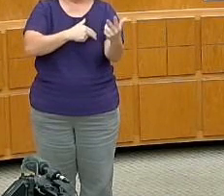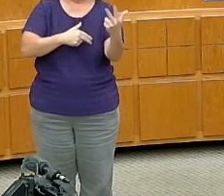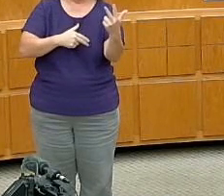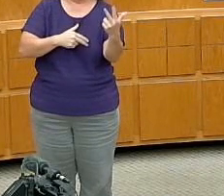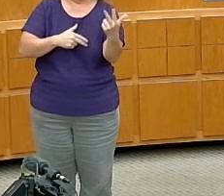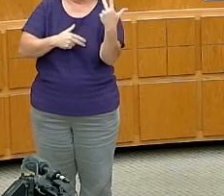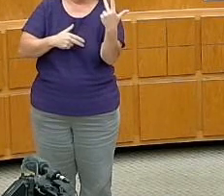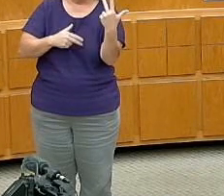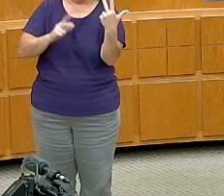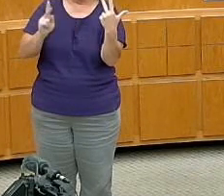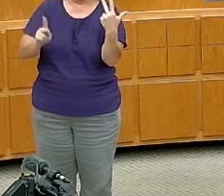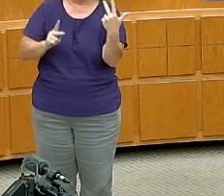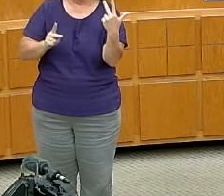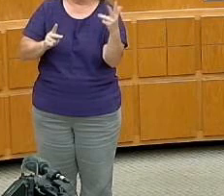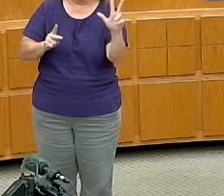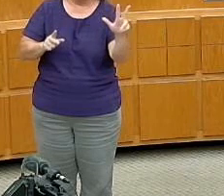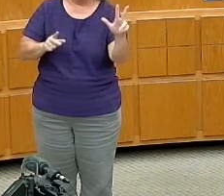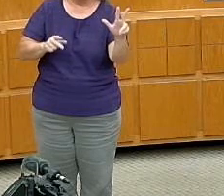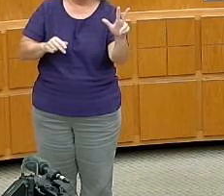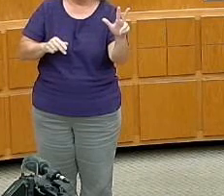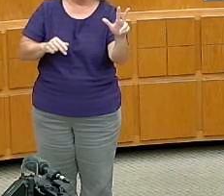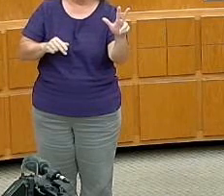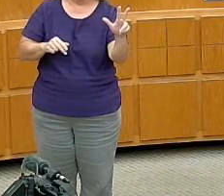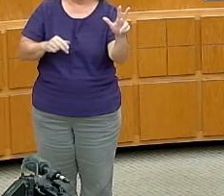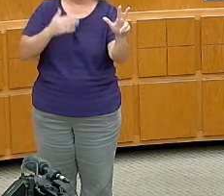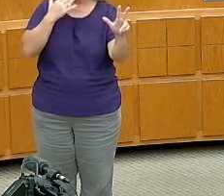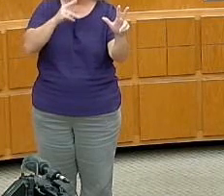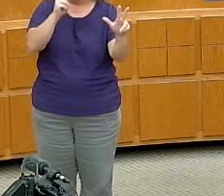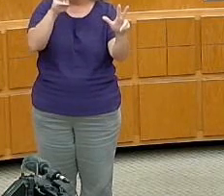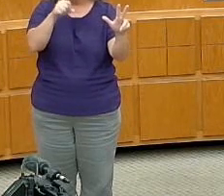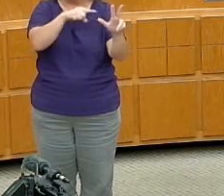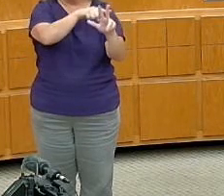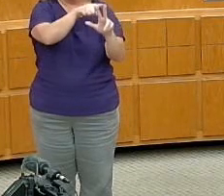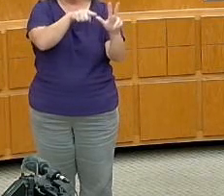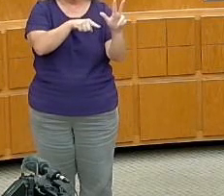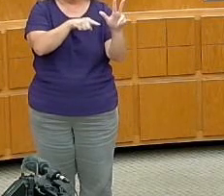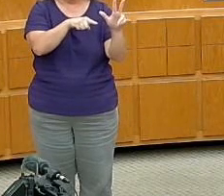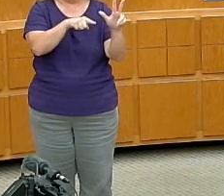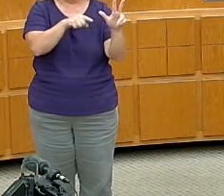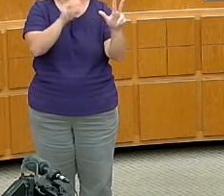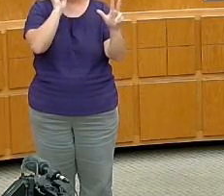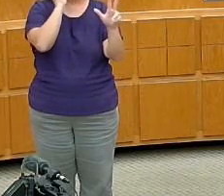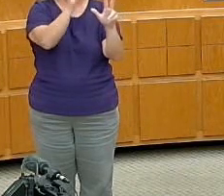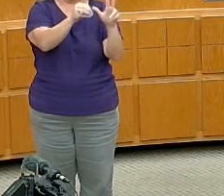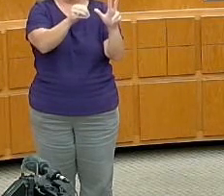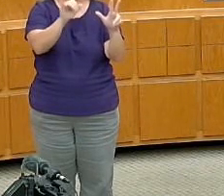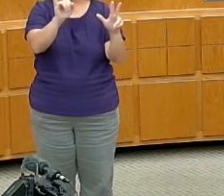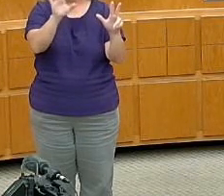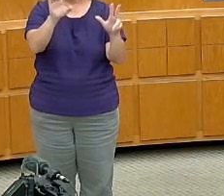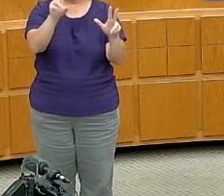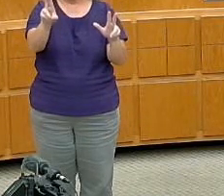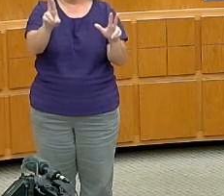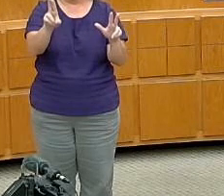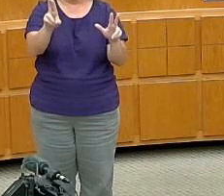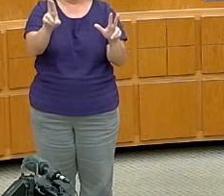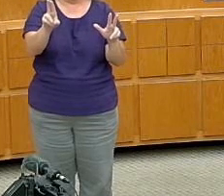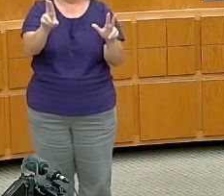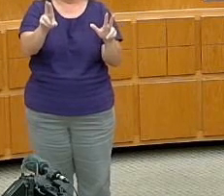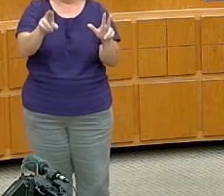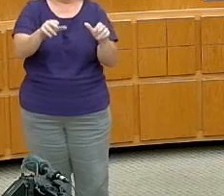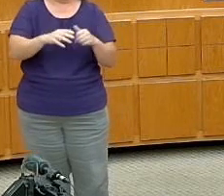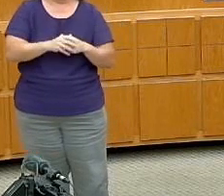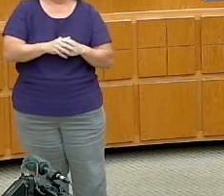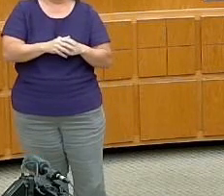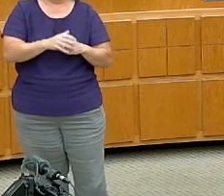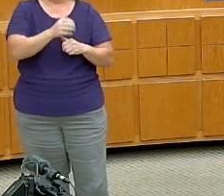COVID-19. And the good news on that is all 3 now are not in the intensive care situation. In fact, several